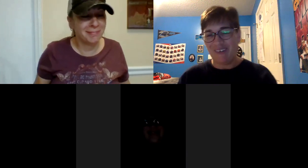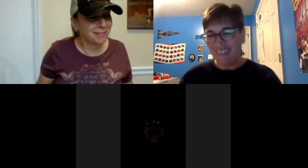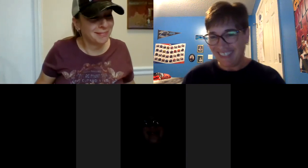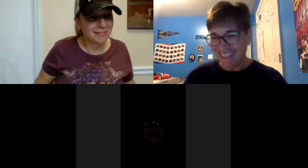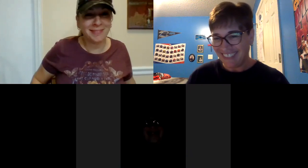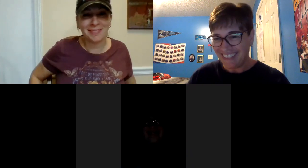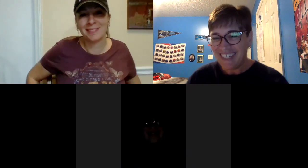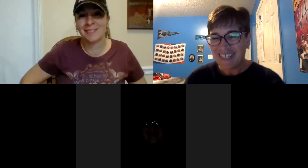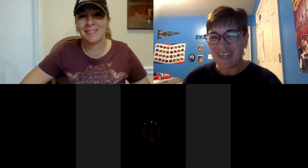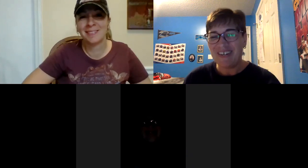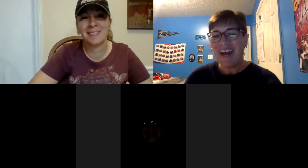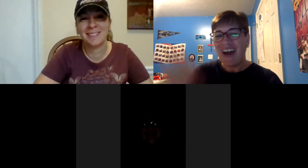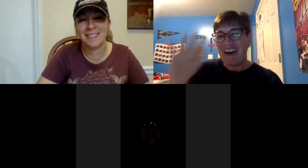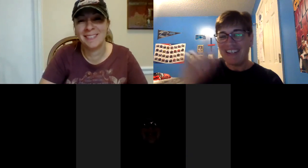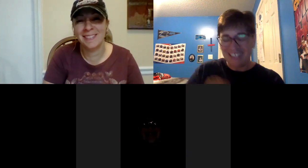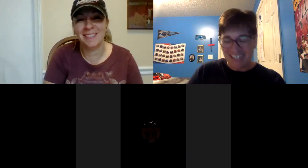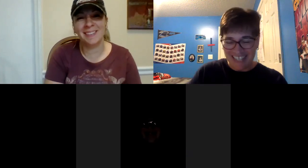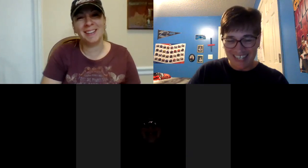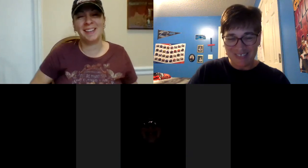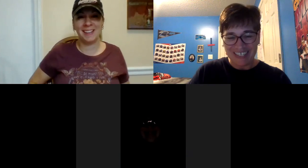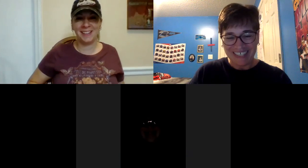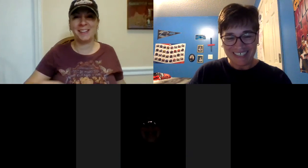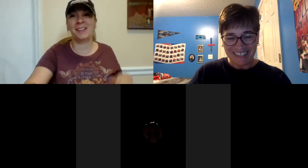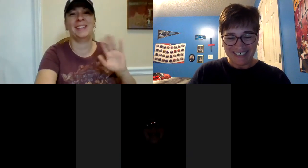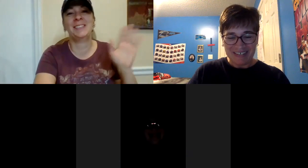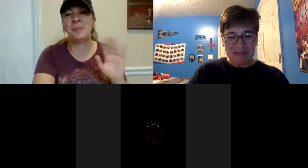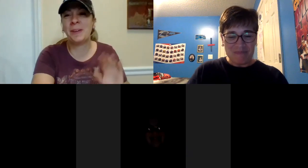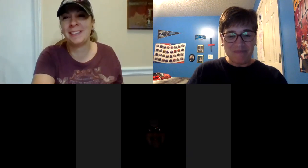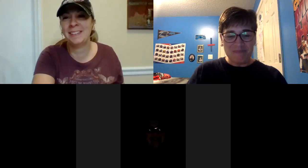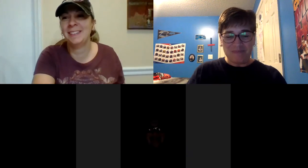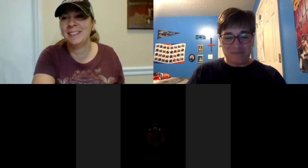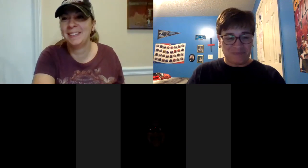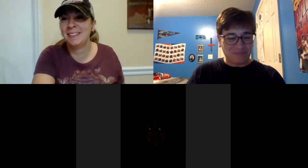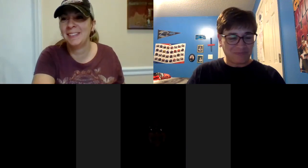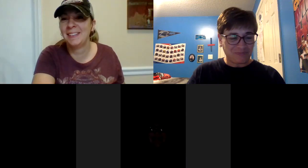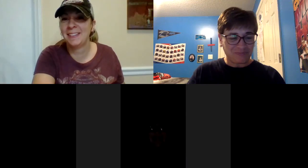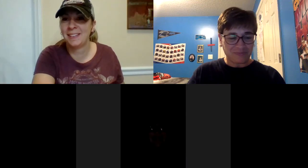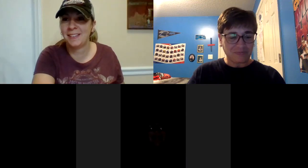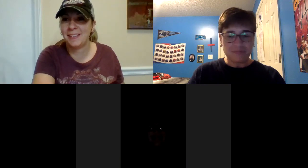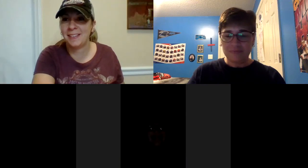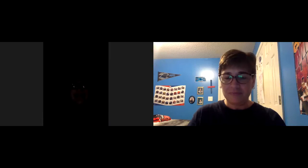There you go. All right. I'll see you guys next week.